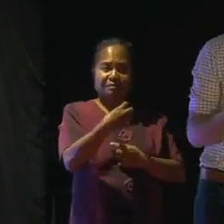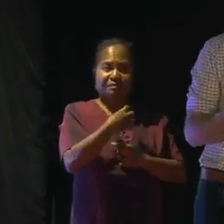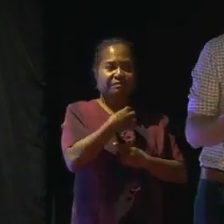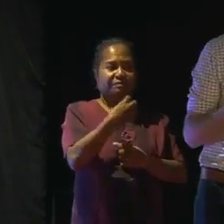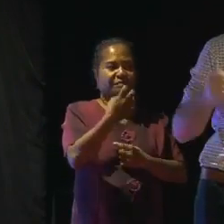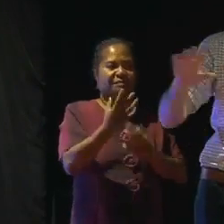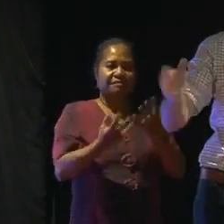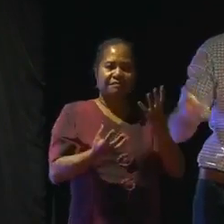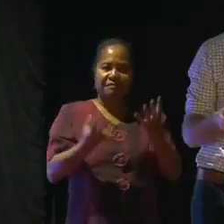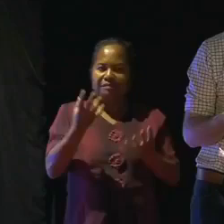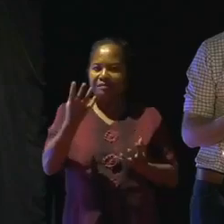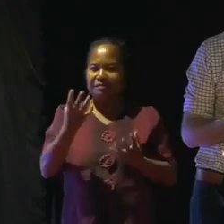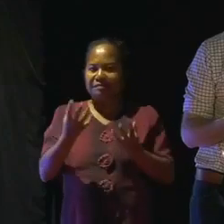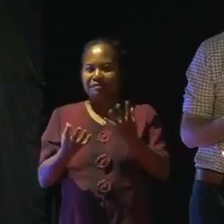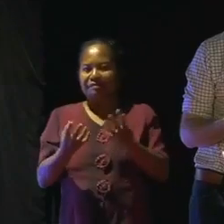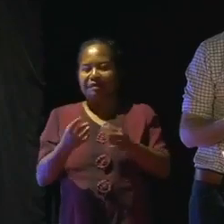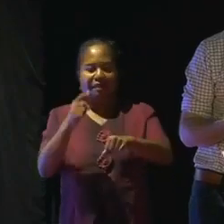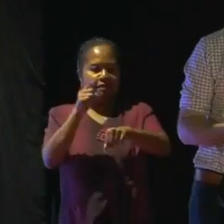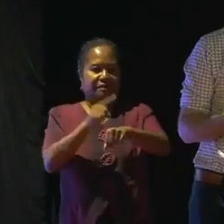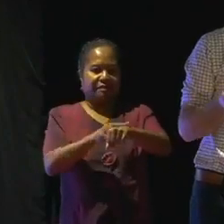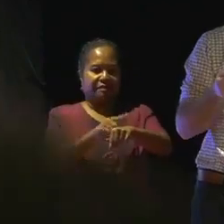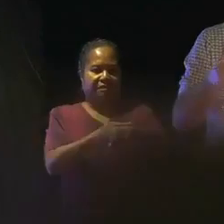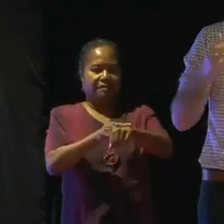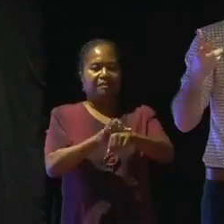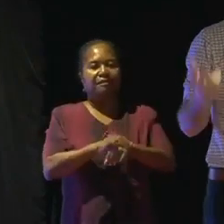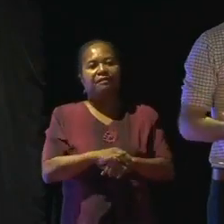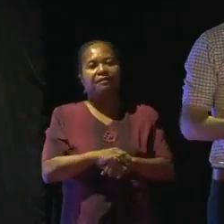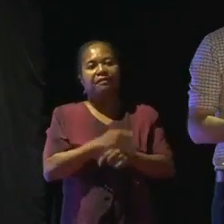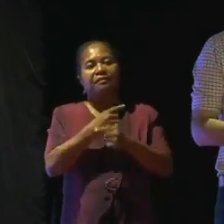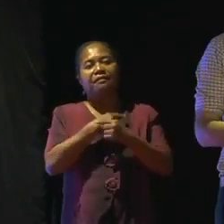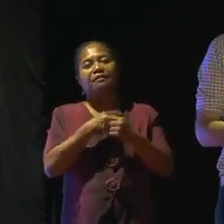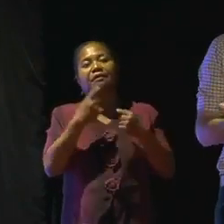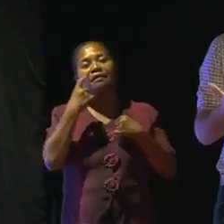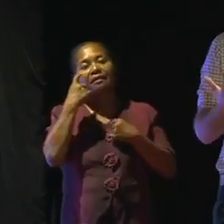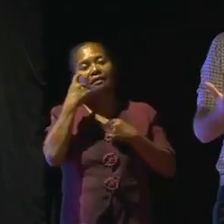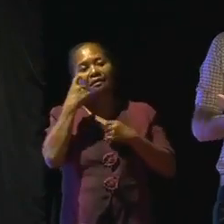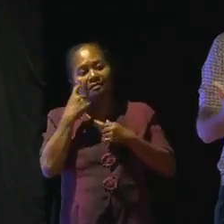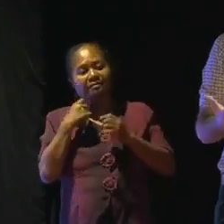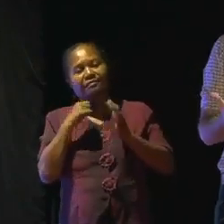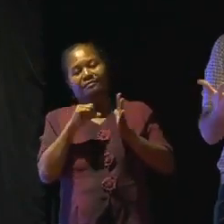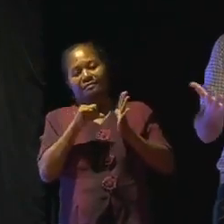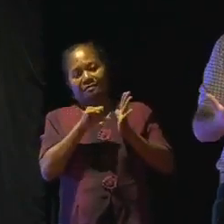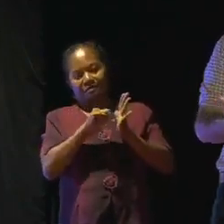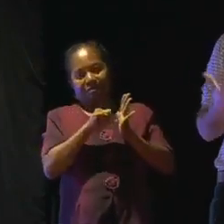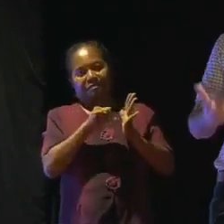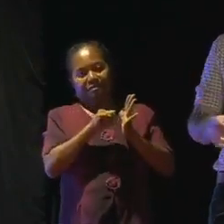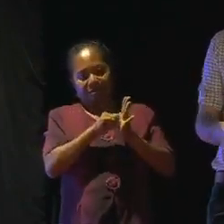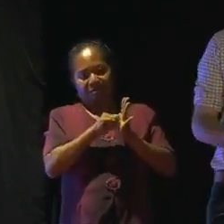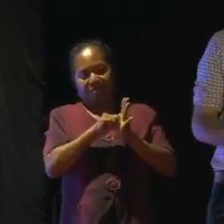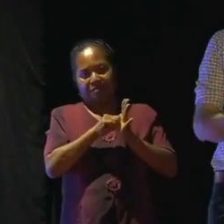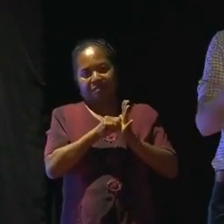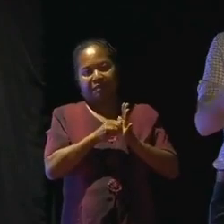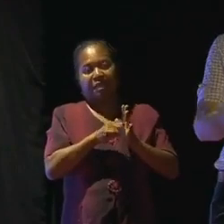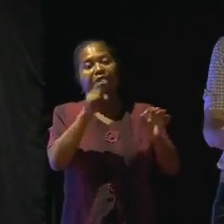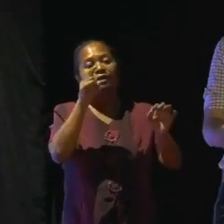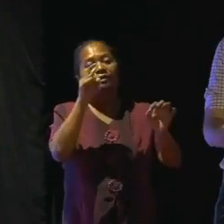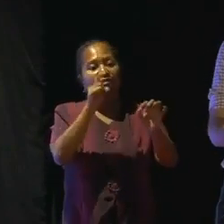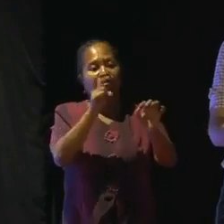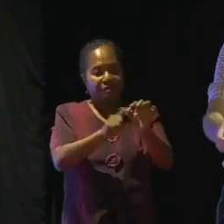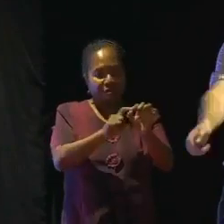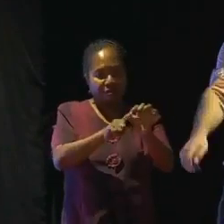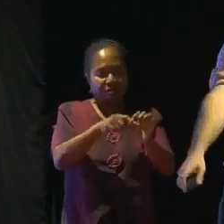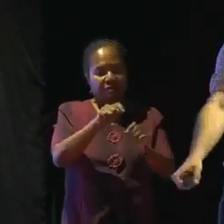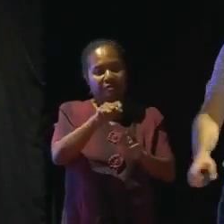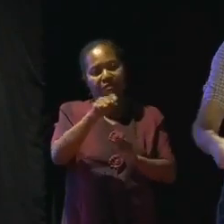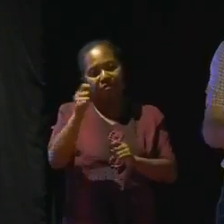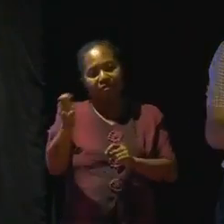variable in nature, and we'll just put a time frame for that. But we're trying our hardest to get as much, if the question, and again, the next